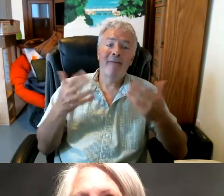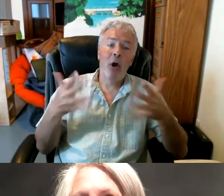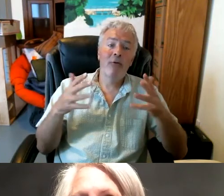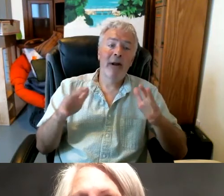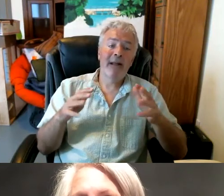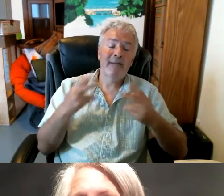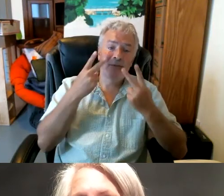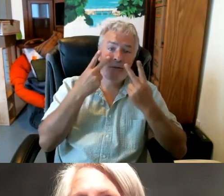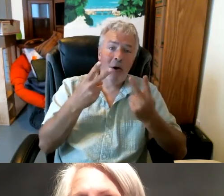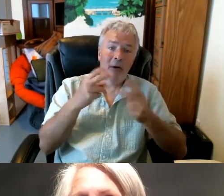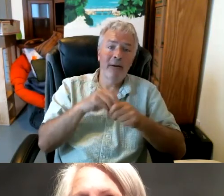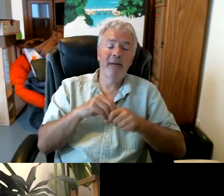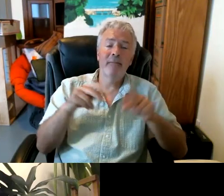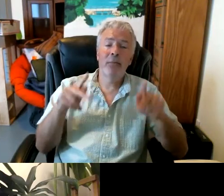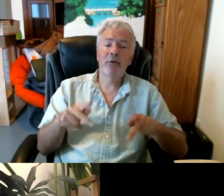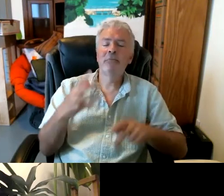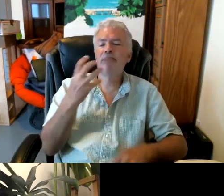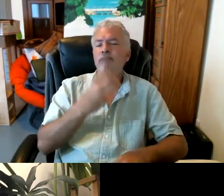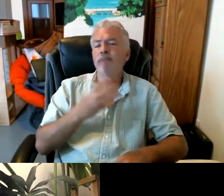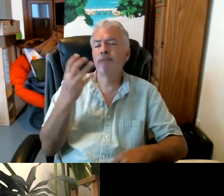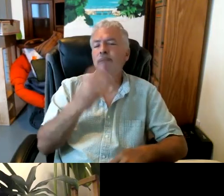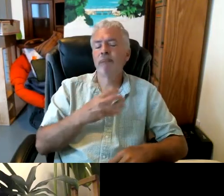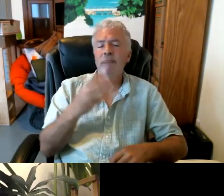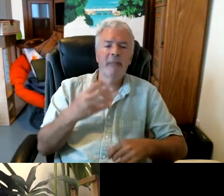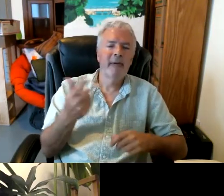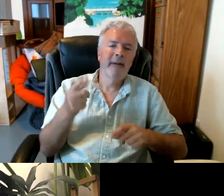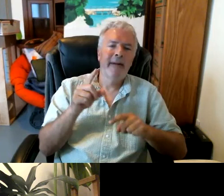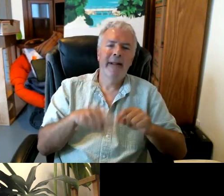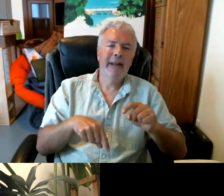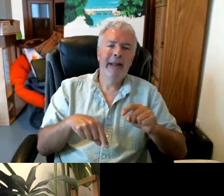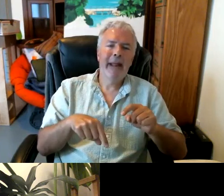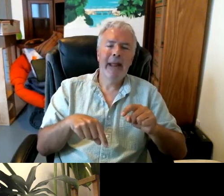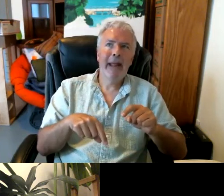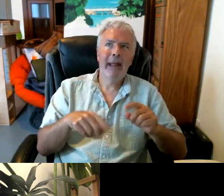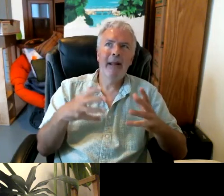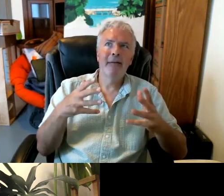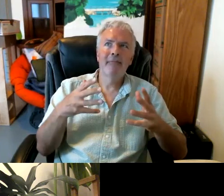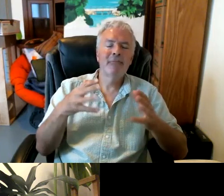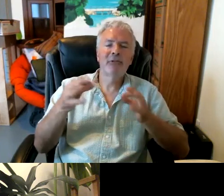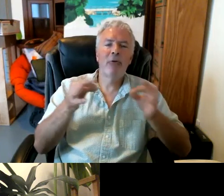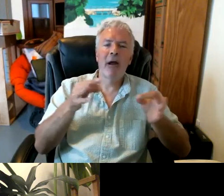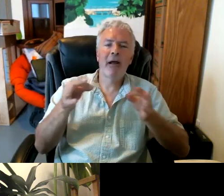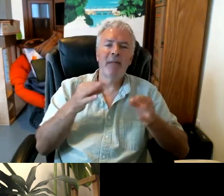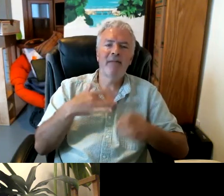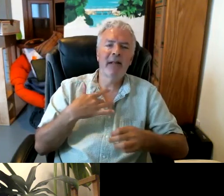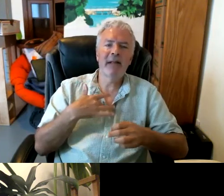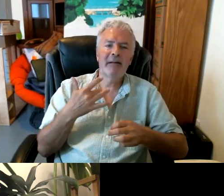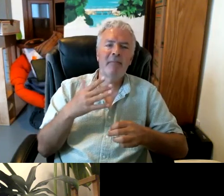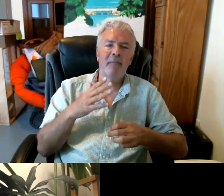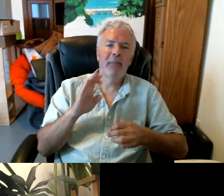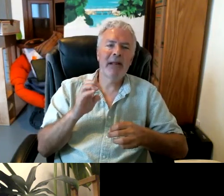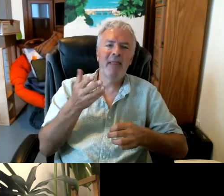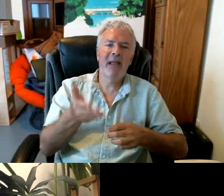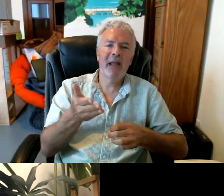So I've heard from other people that have already been able to see the piece in person, and they were quite astounded. They